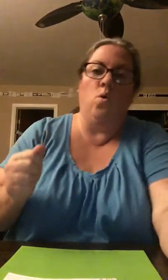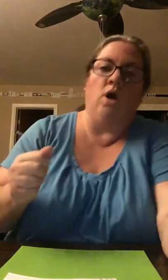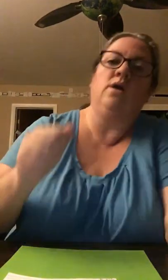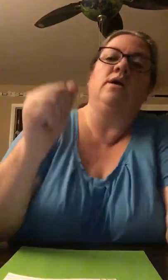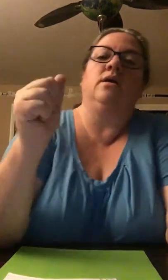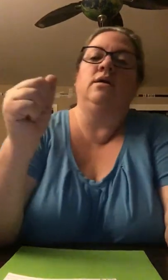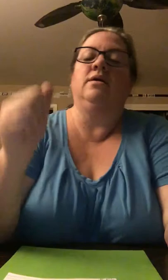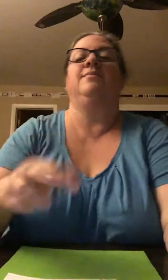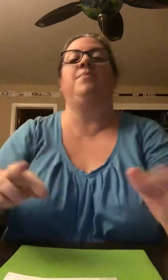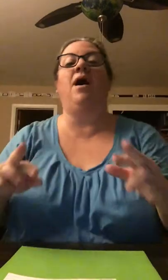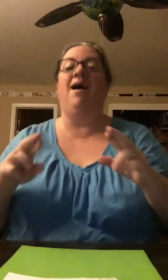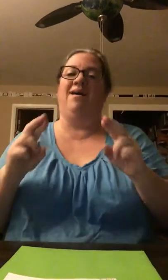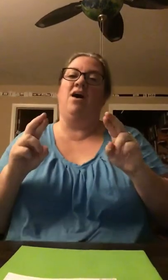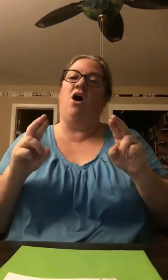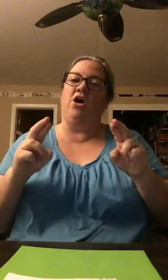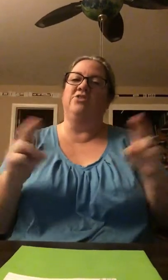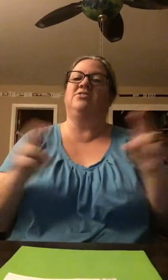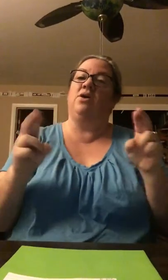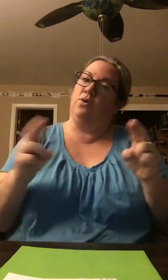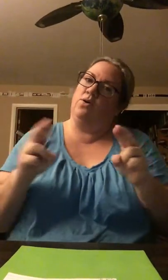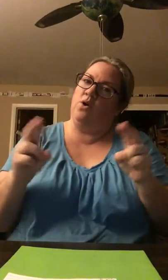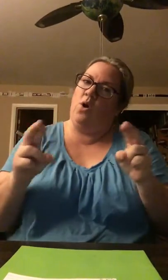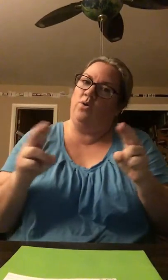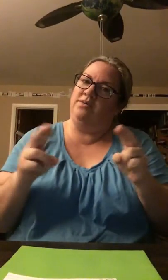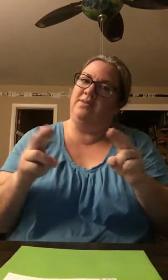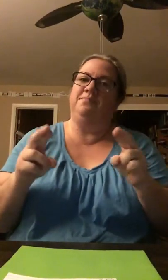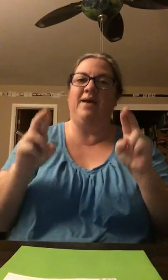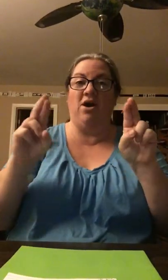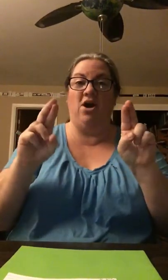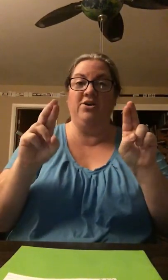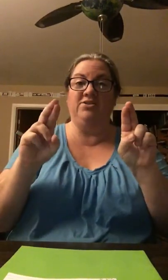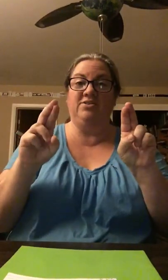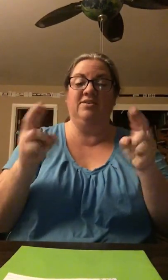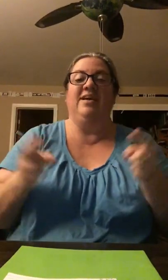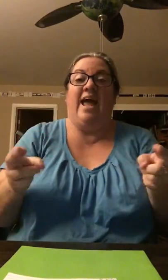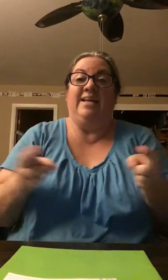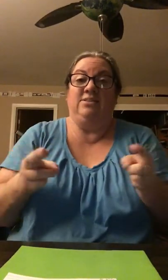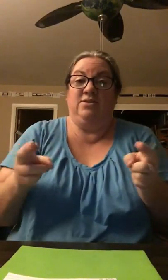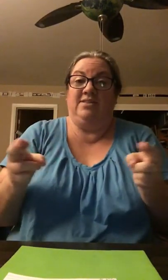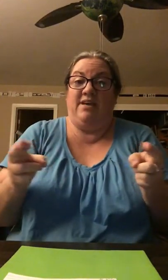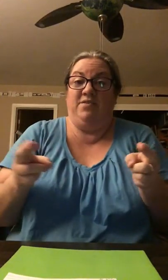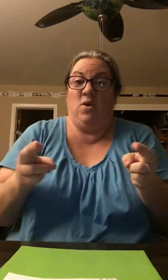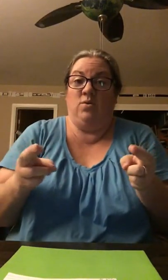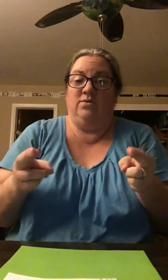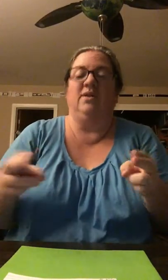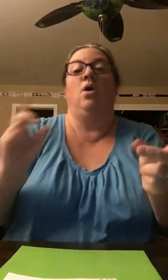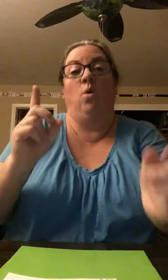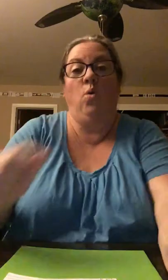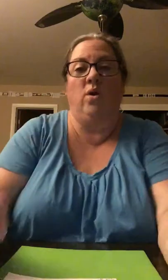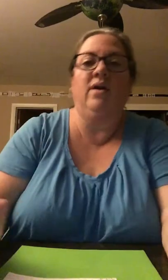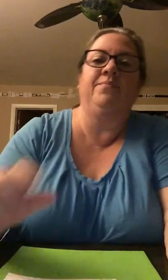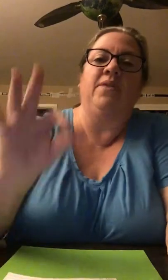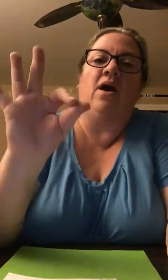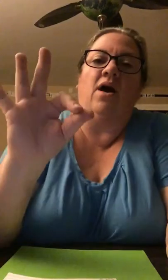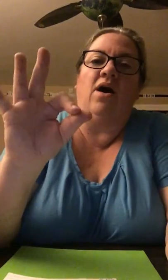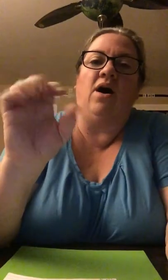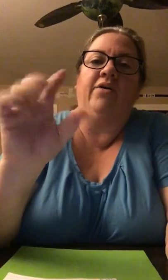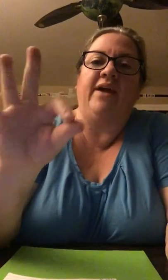or R's, cold, make R's and do the sign for cold, or